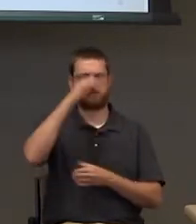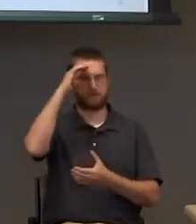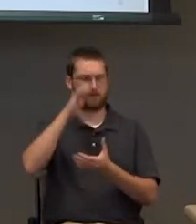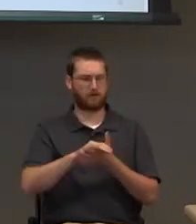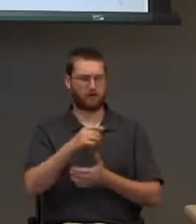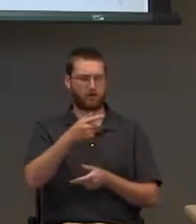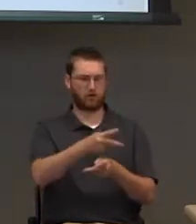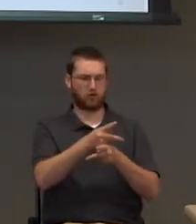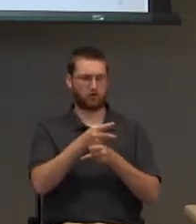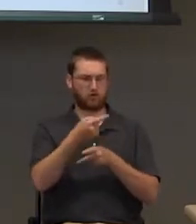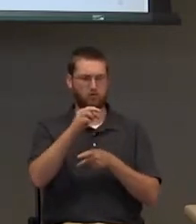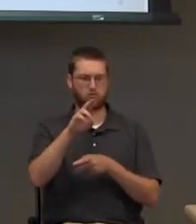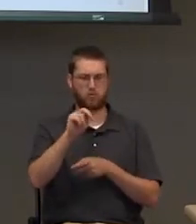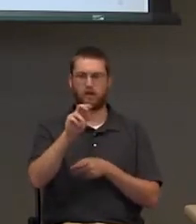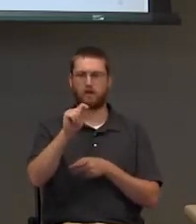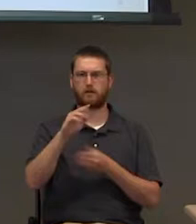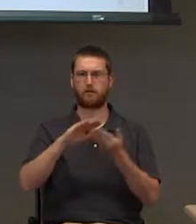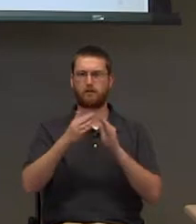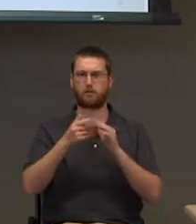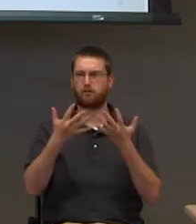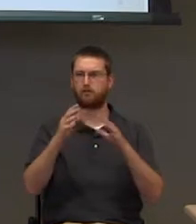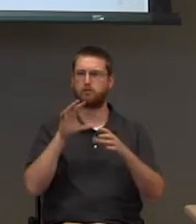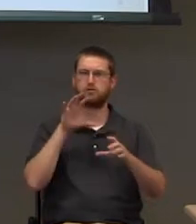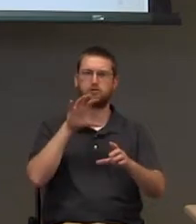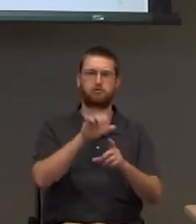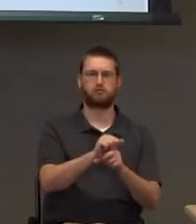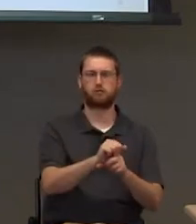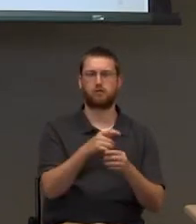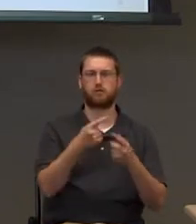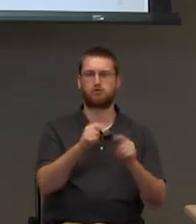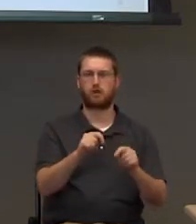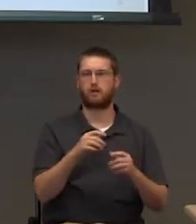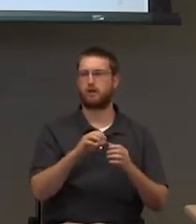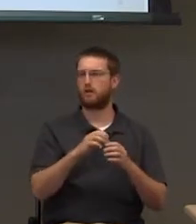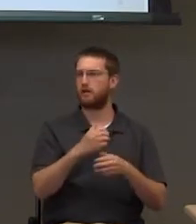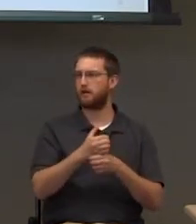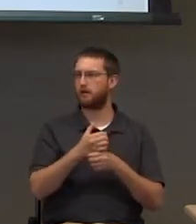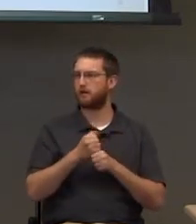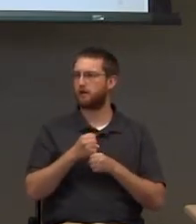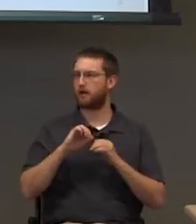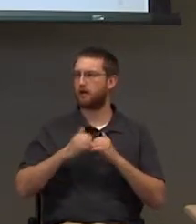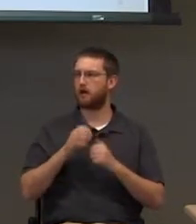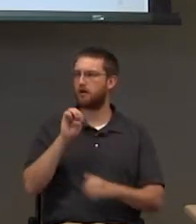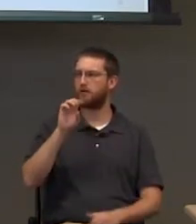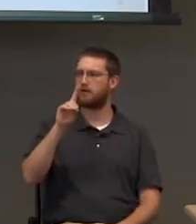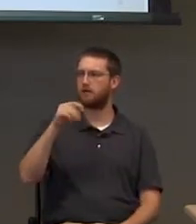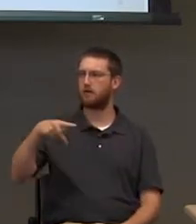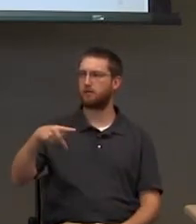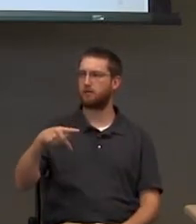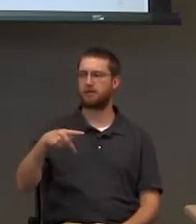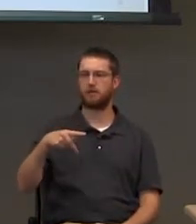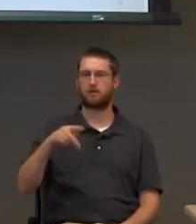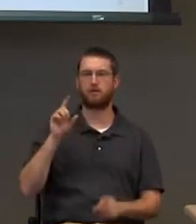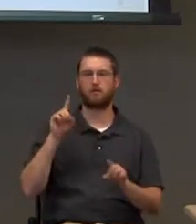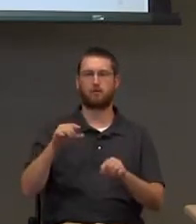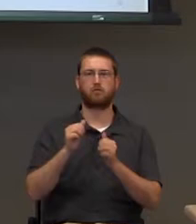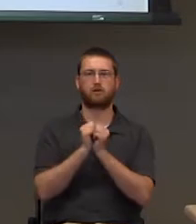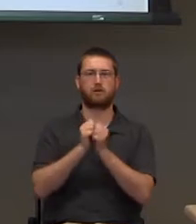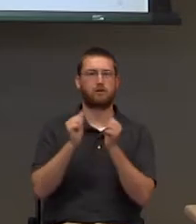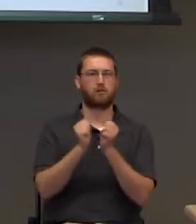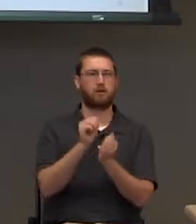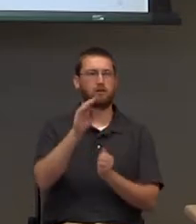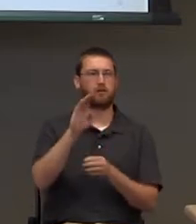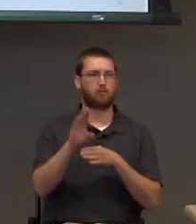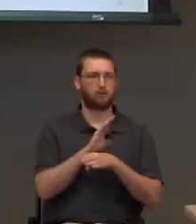the community's gone after, you can still continue to try and build capacity, but how can the Economic Development Organization bring together businesses